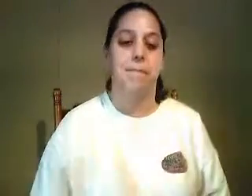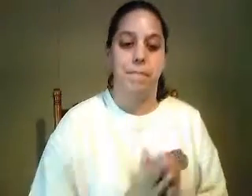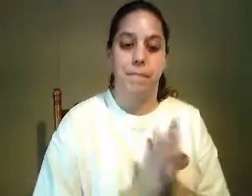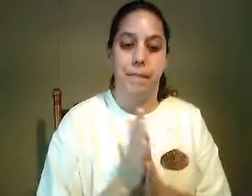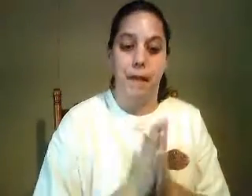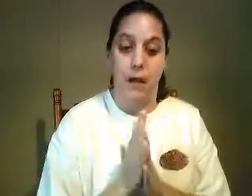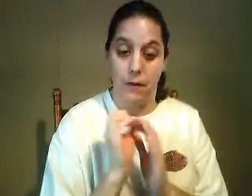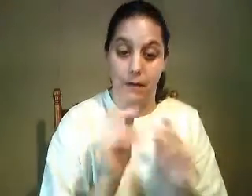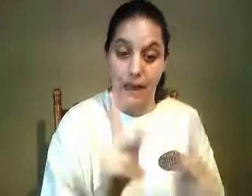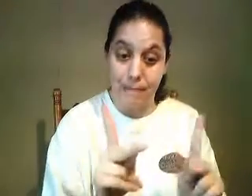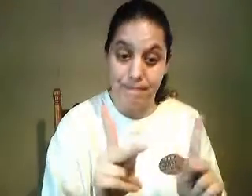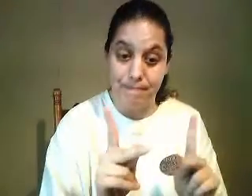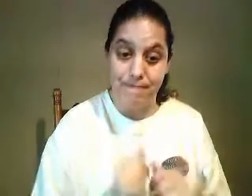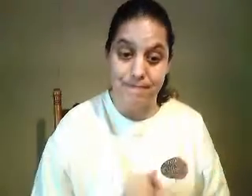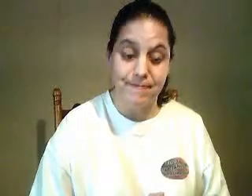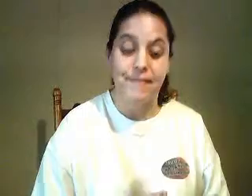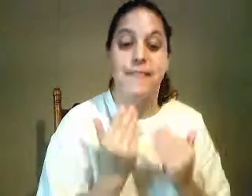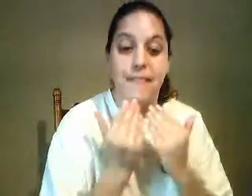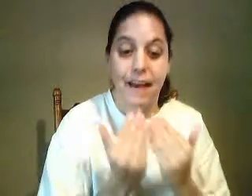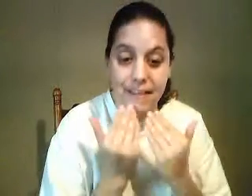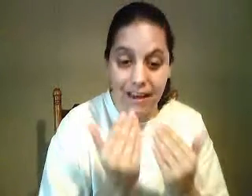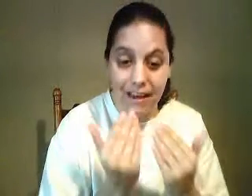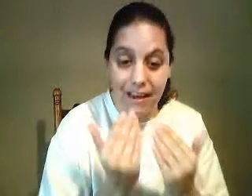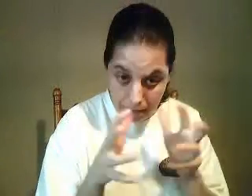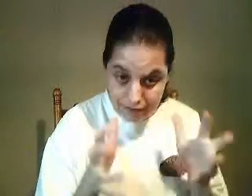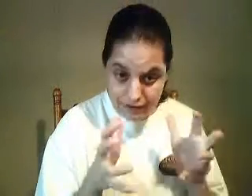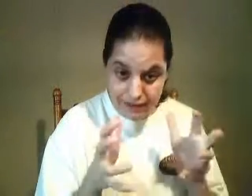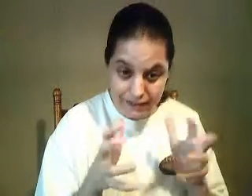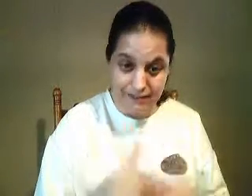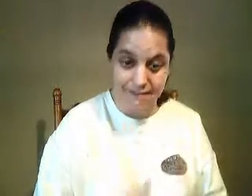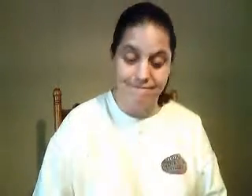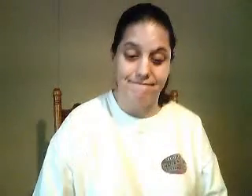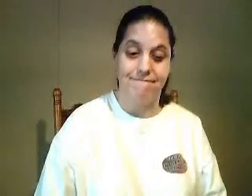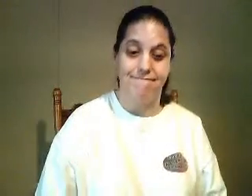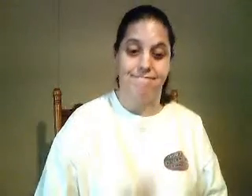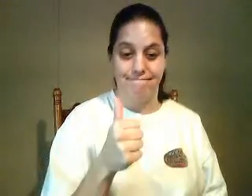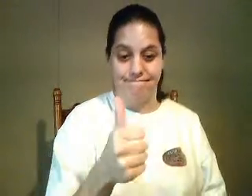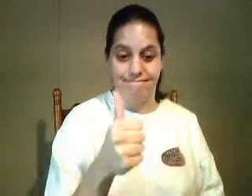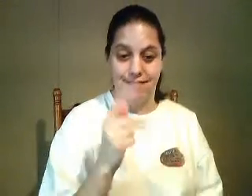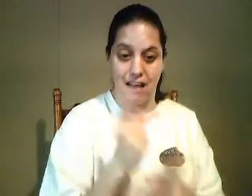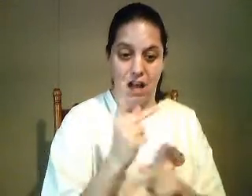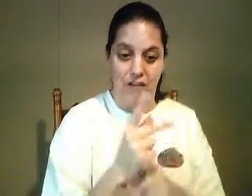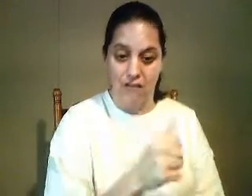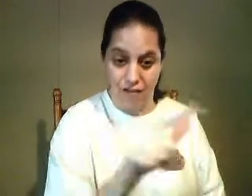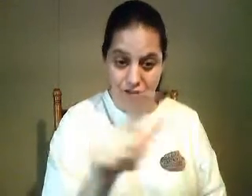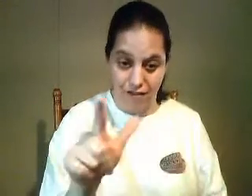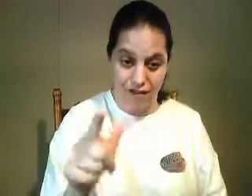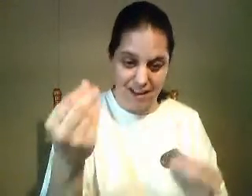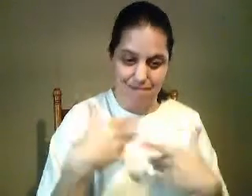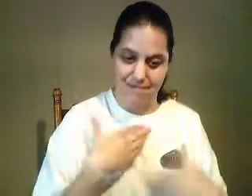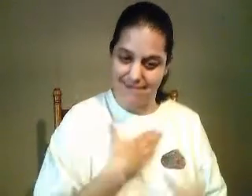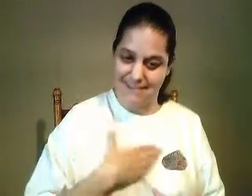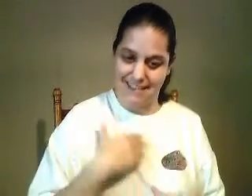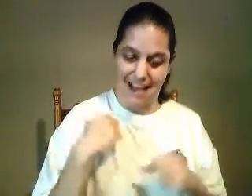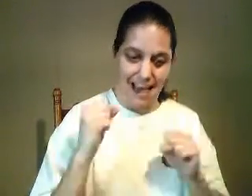bit of Well, don't so high. And I think